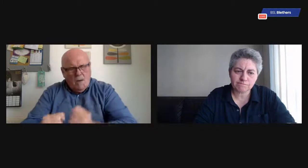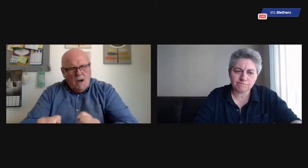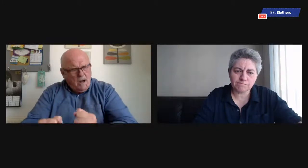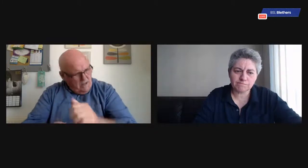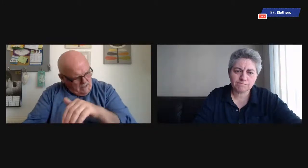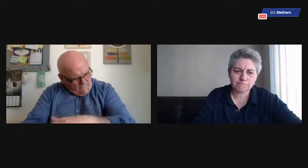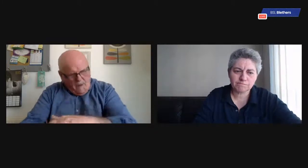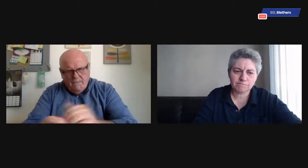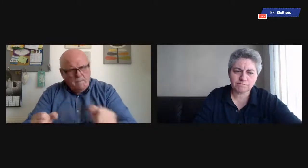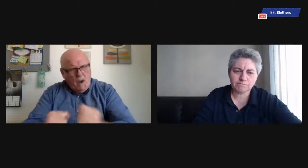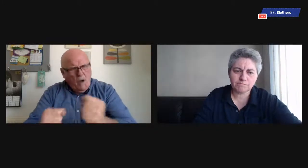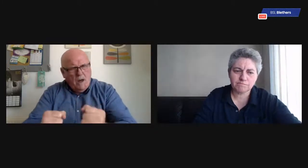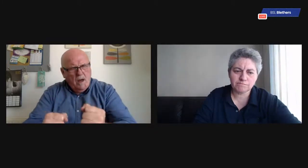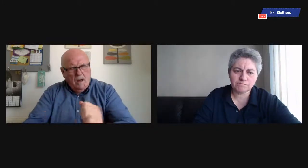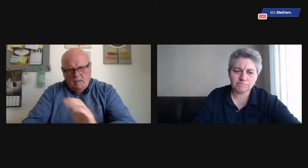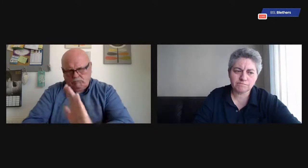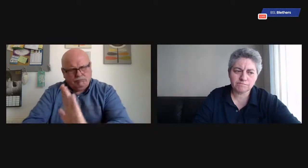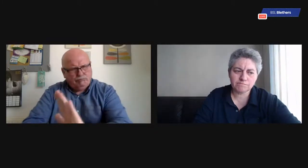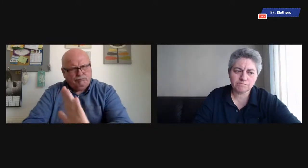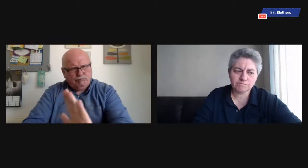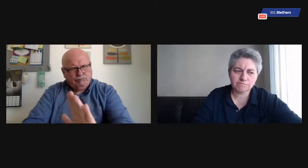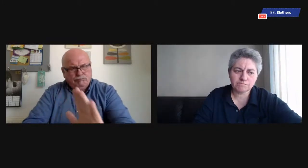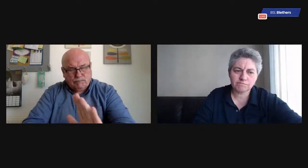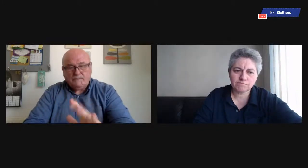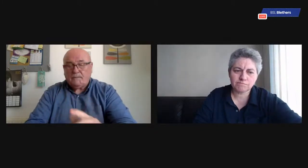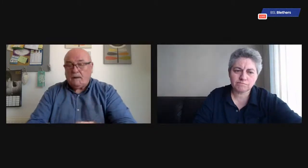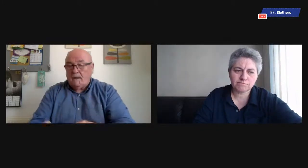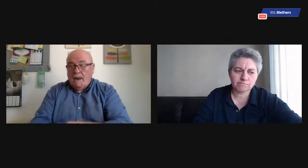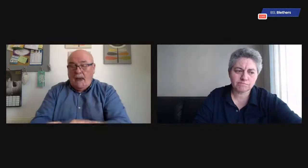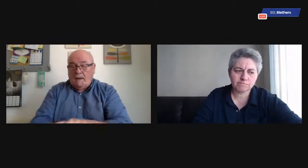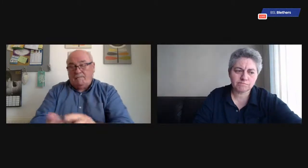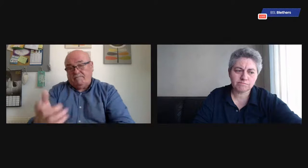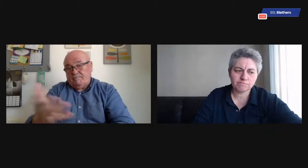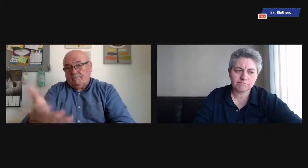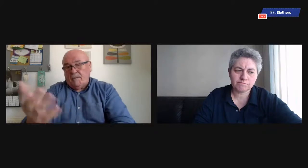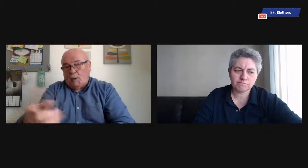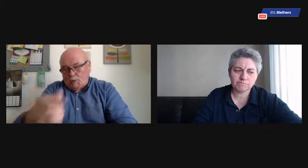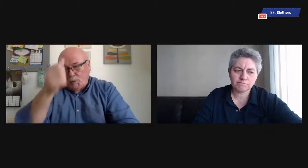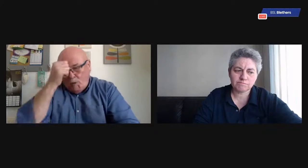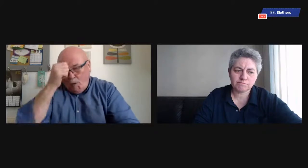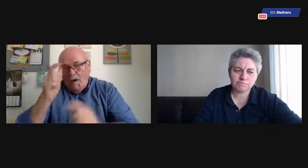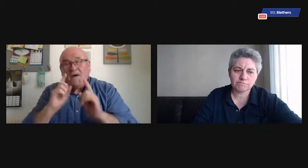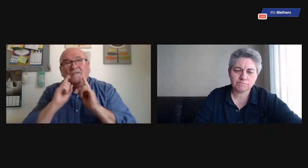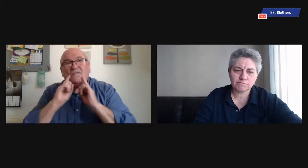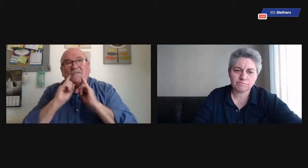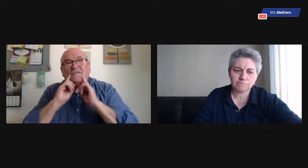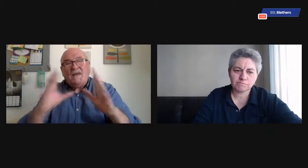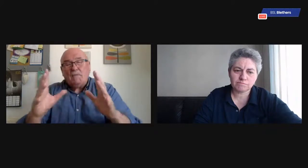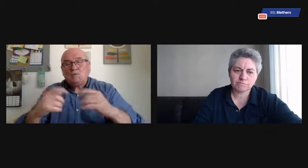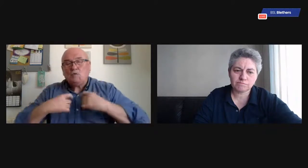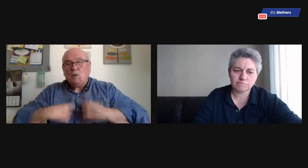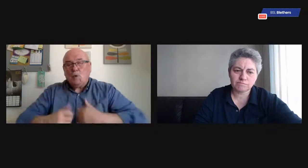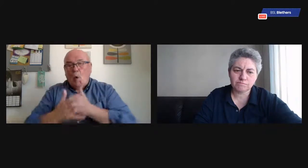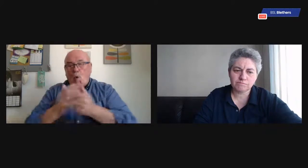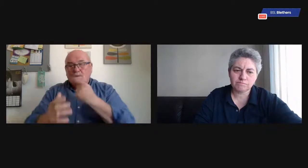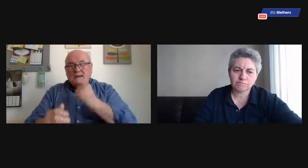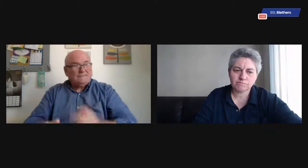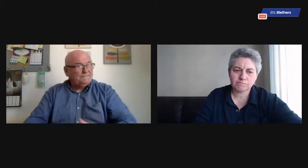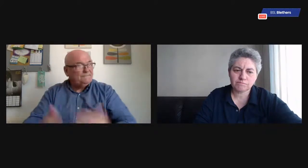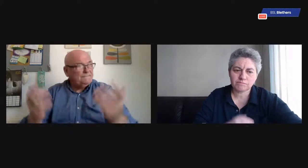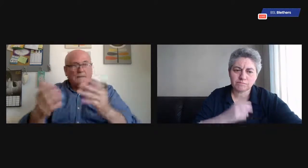I can be involved in things like that, and I have a very strong and powerful role in there. And